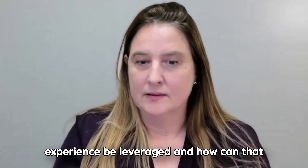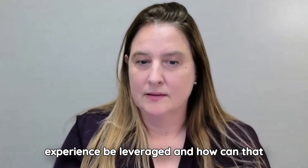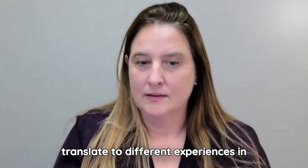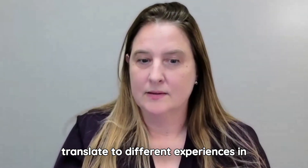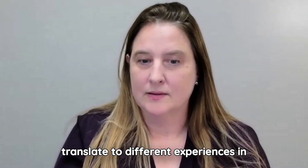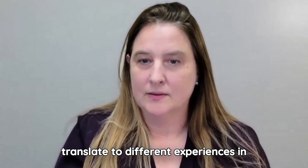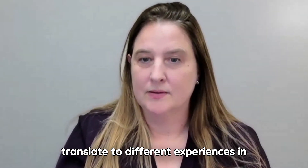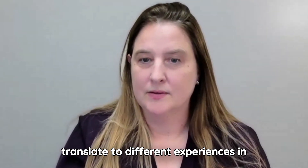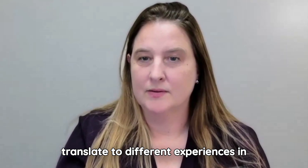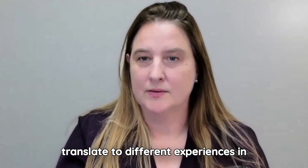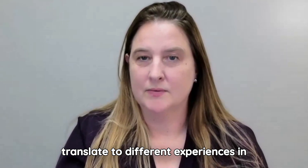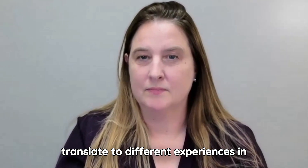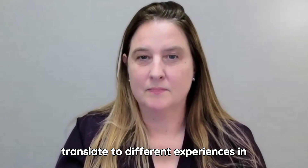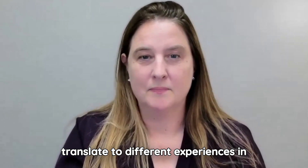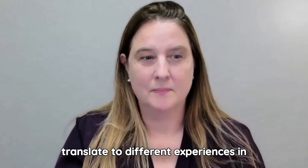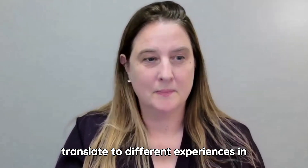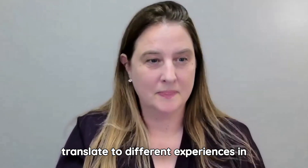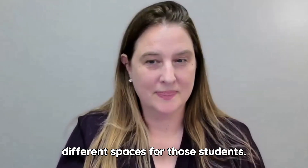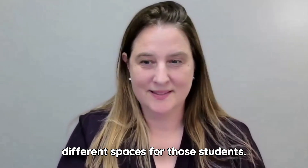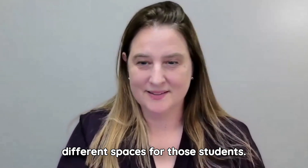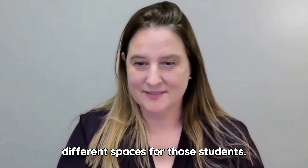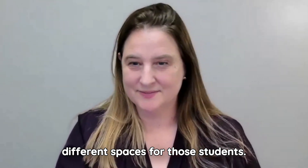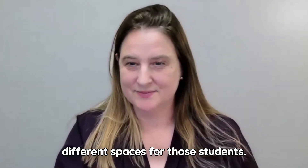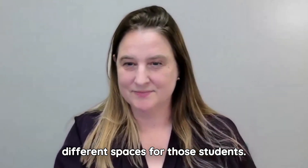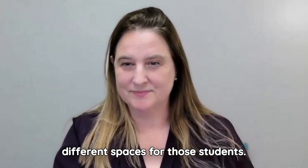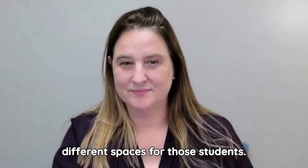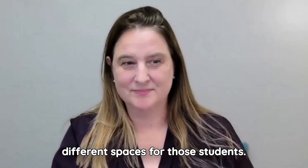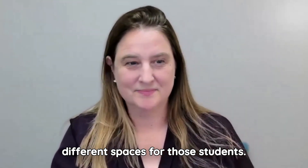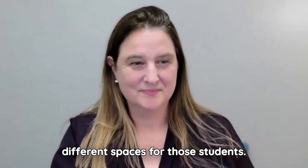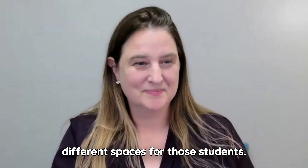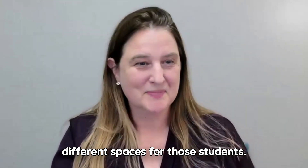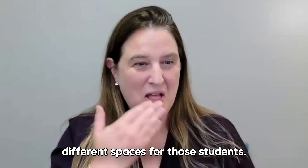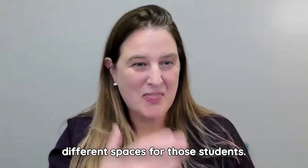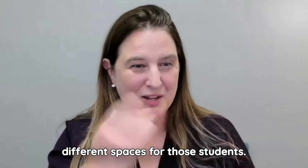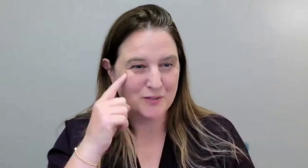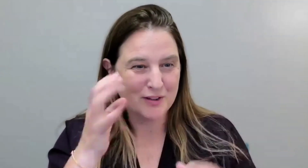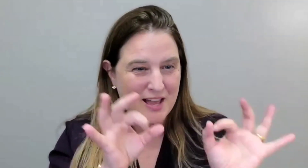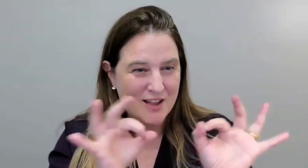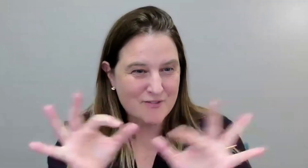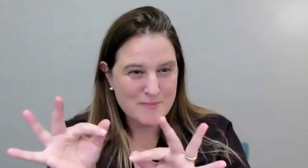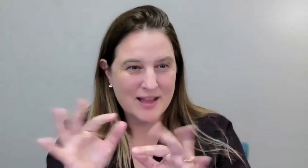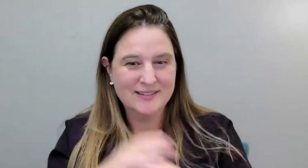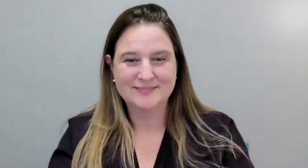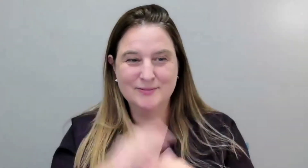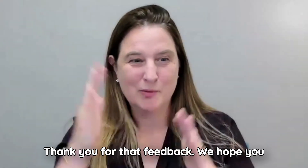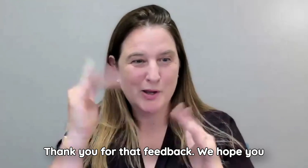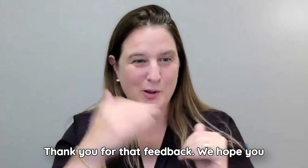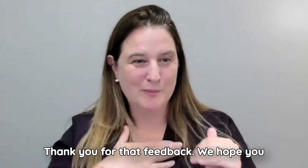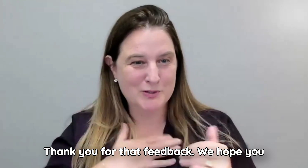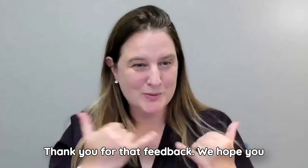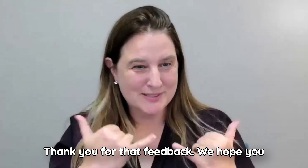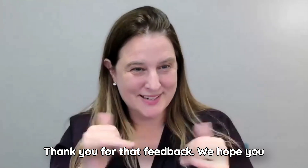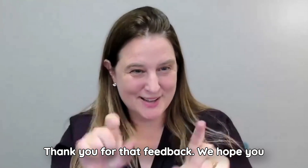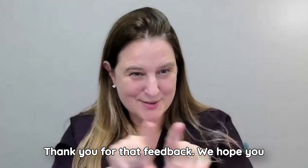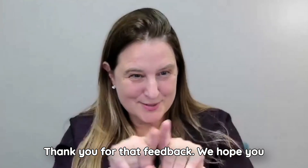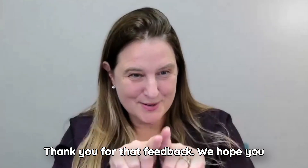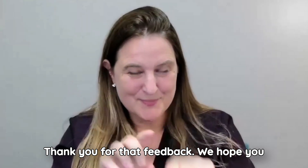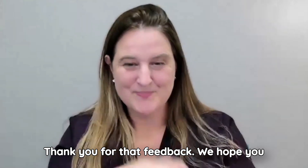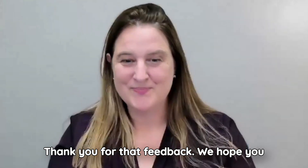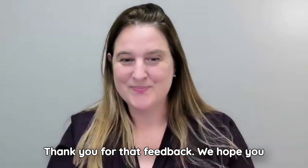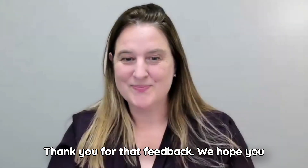can that translate to different experiences in different spaces for those students? Thank you for that